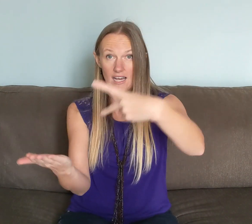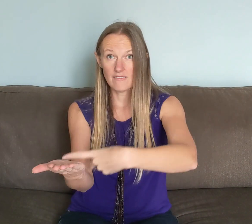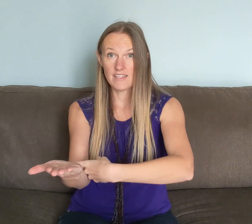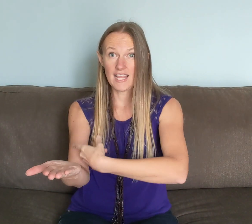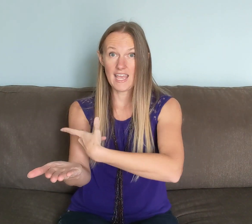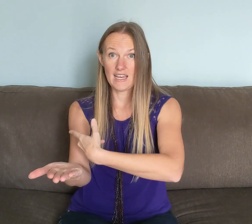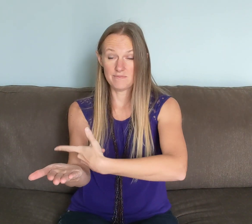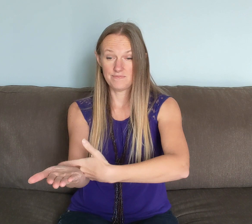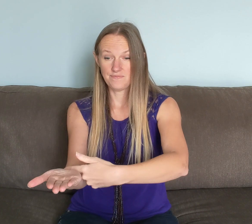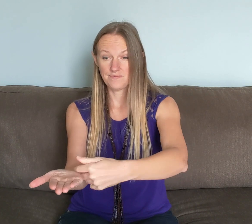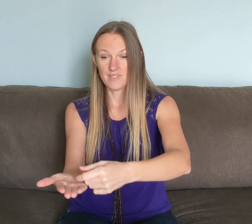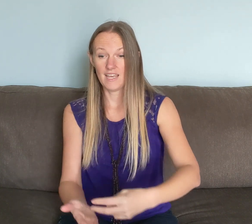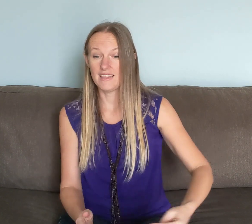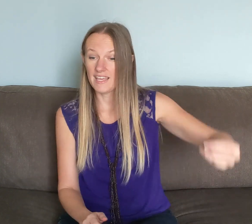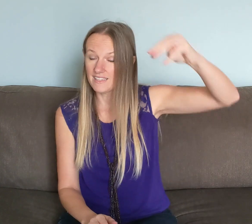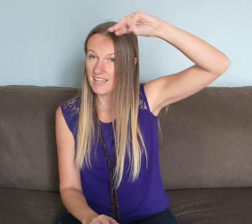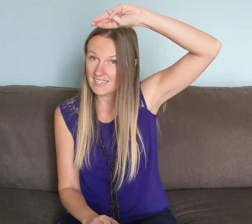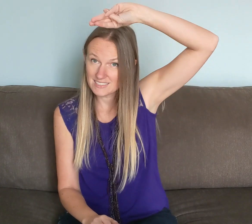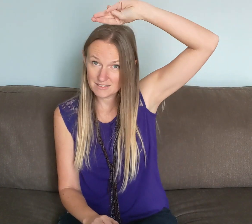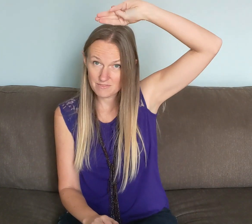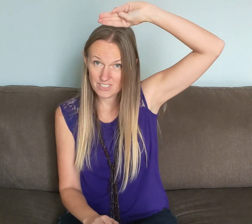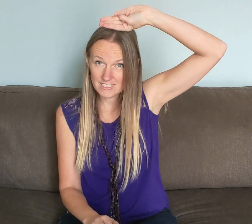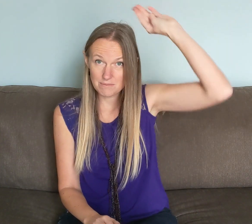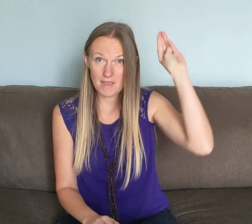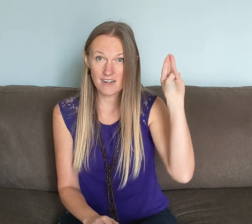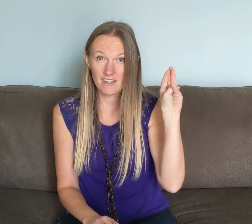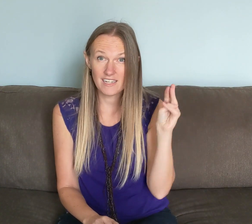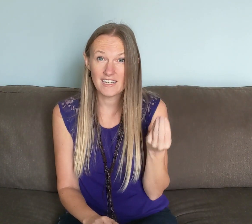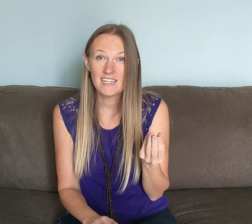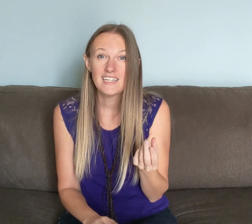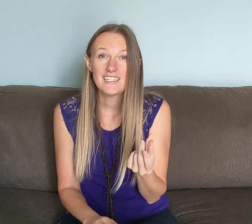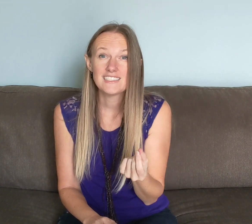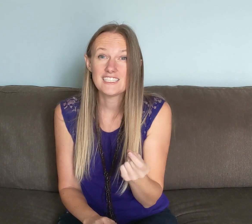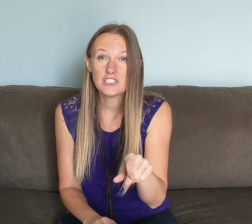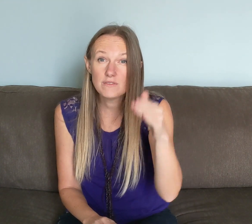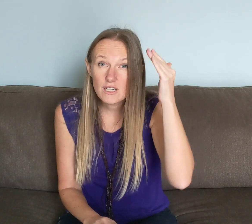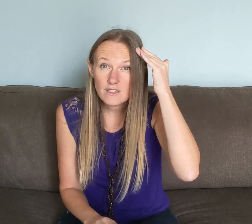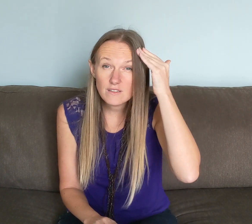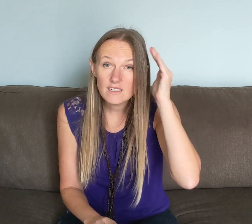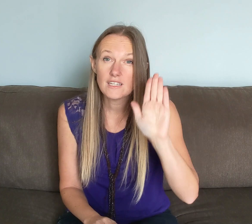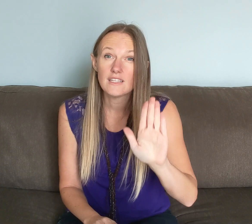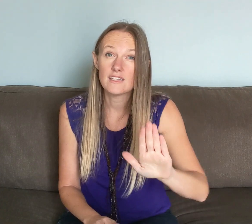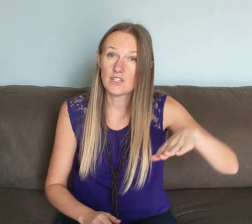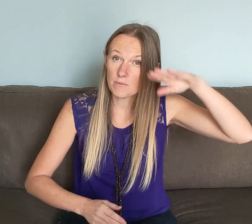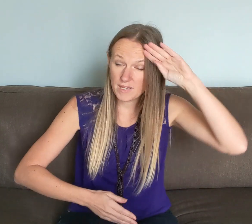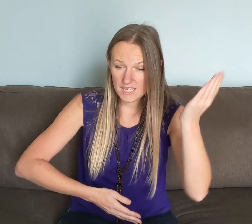of the Lamb. And then the last verse, Mary, did you know that your